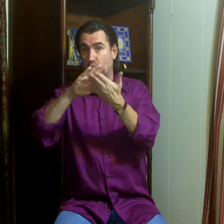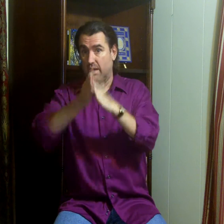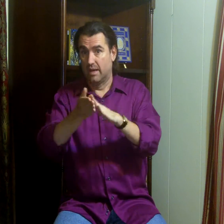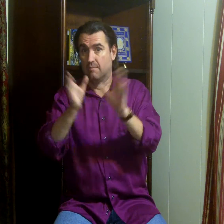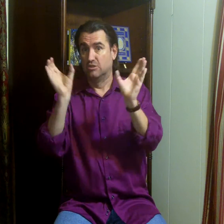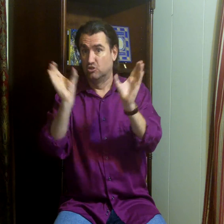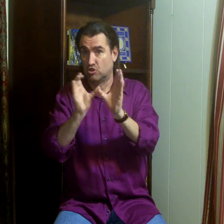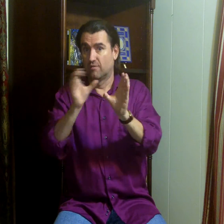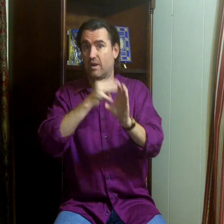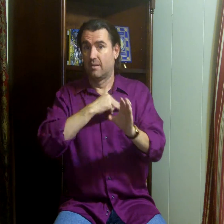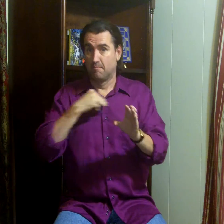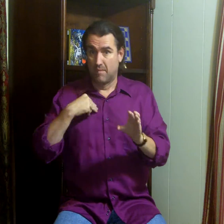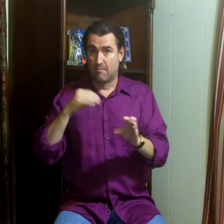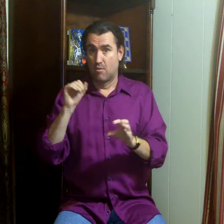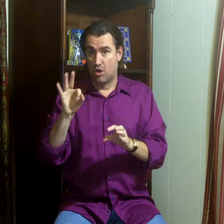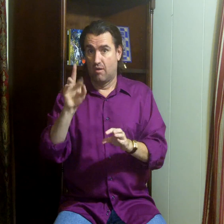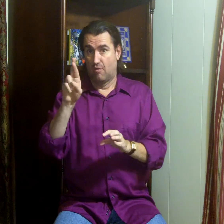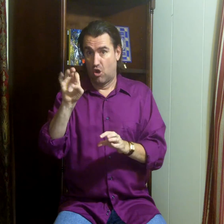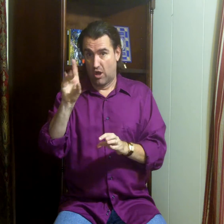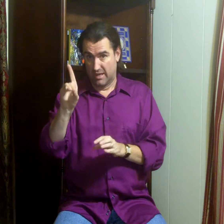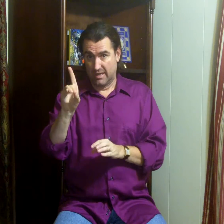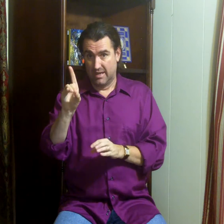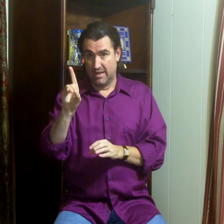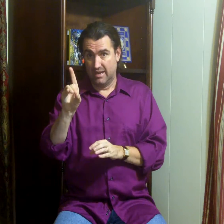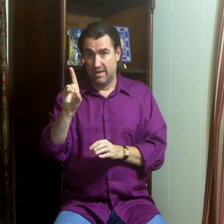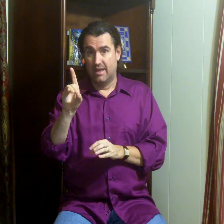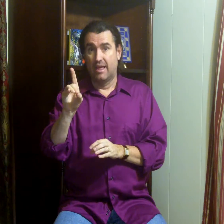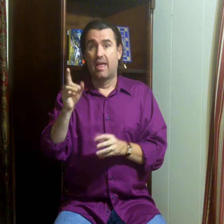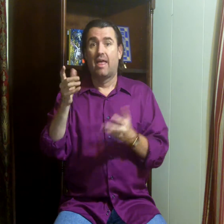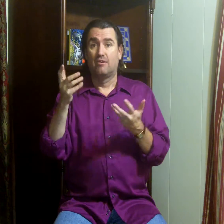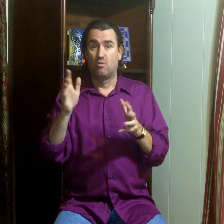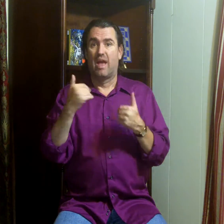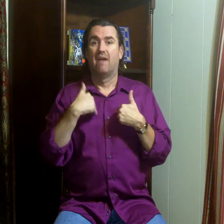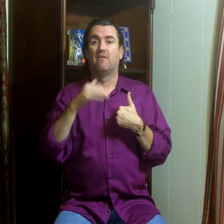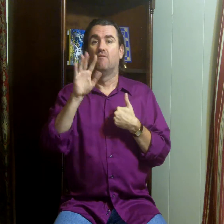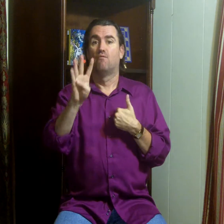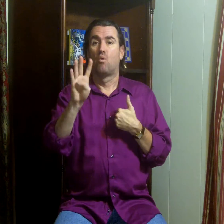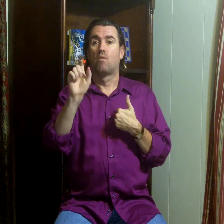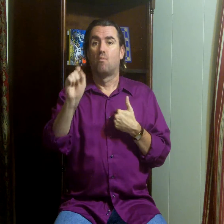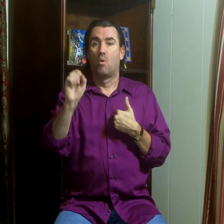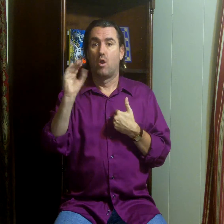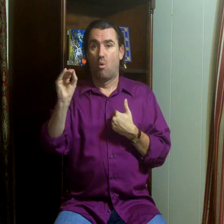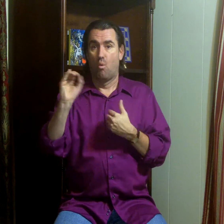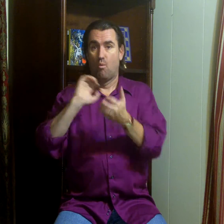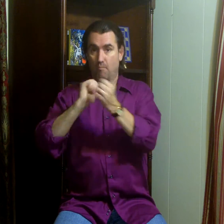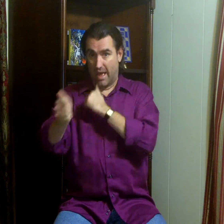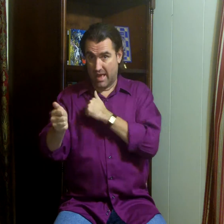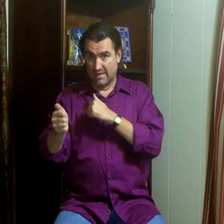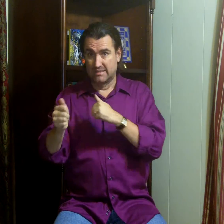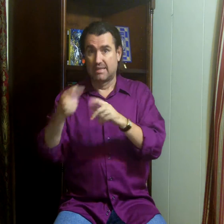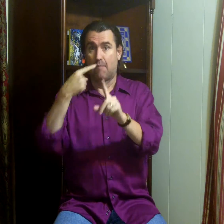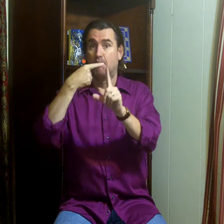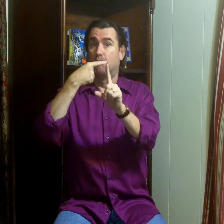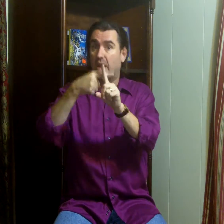if you score a 4.0 on EIPA overall and then have taken and